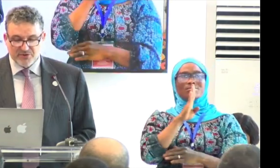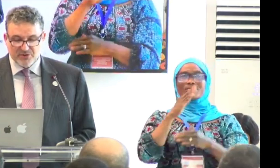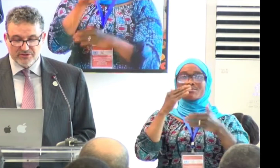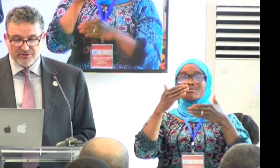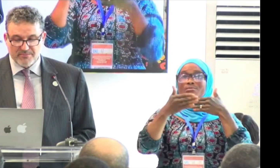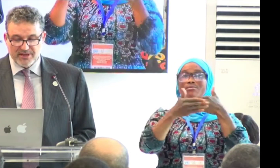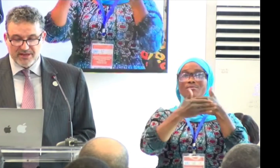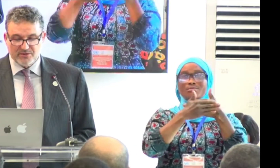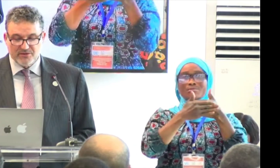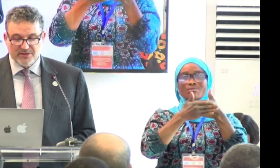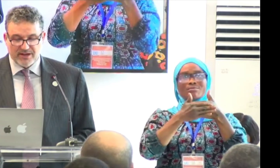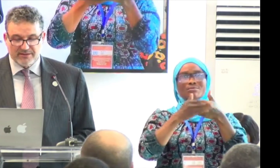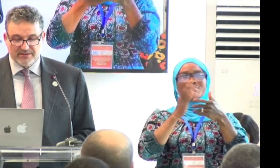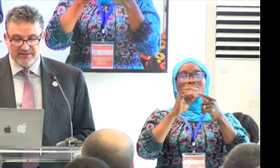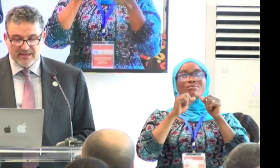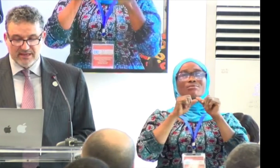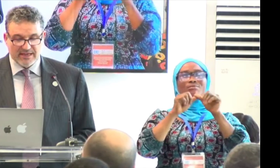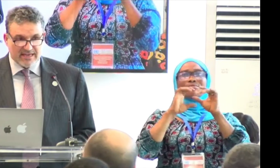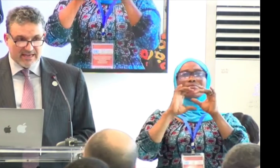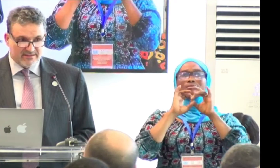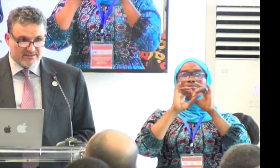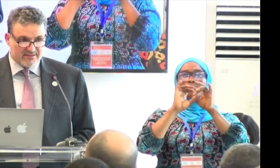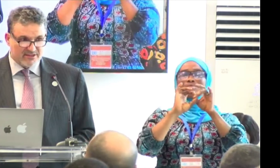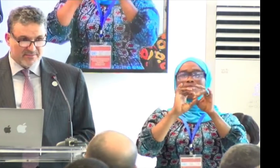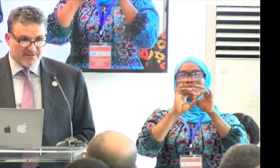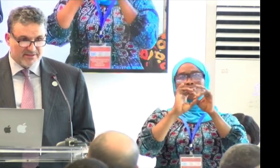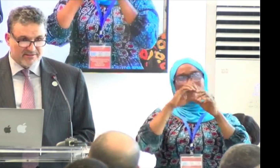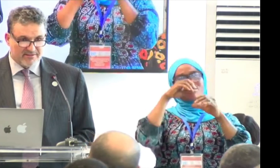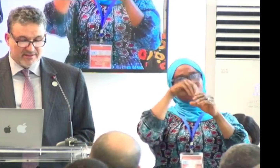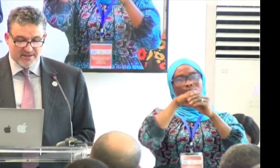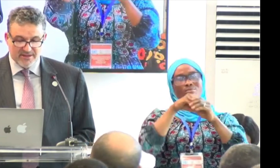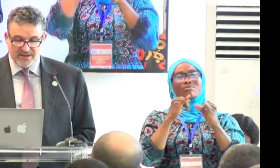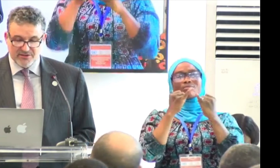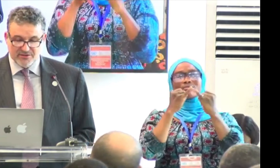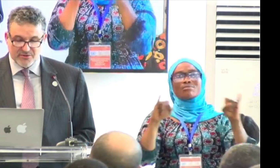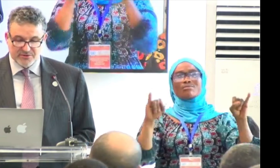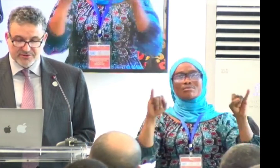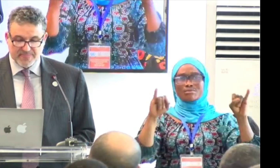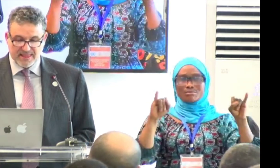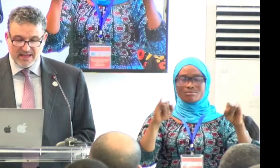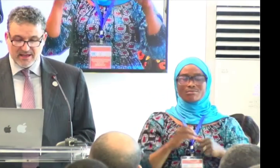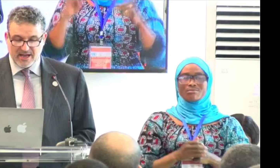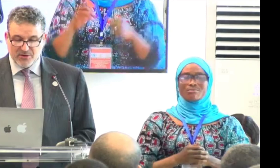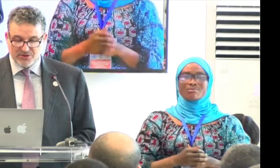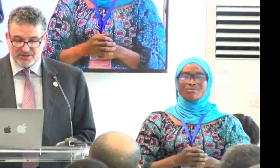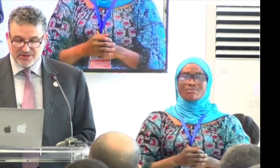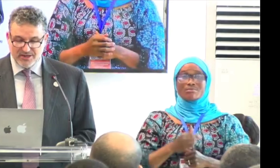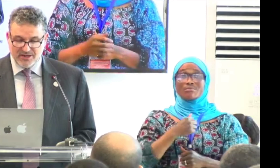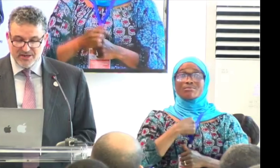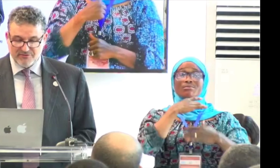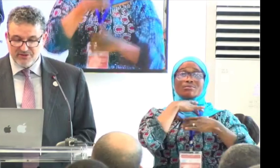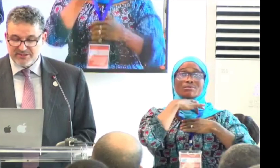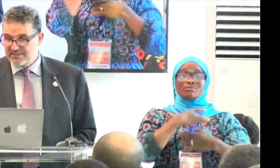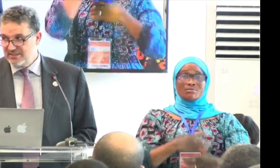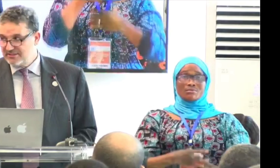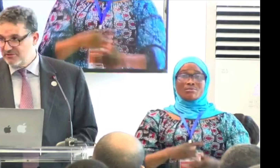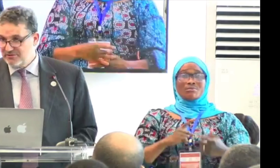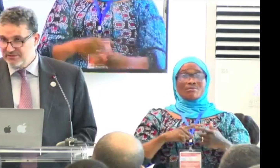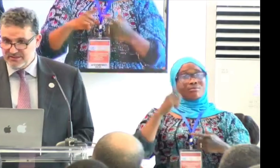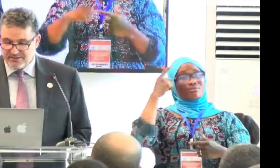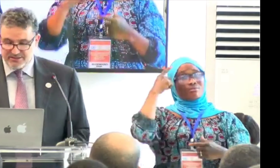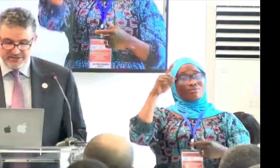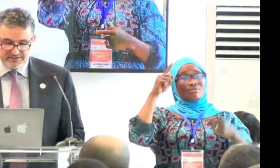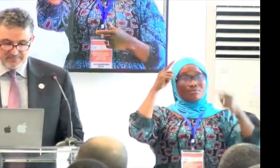if we don't remain unified and independent. End of quote. I wish full success